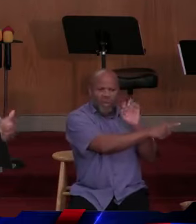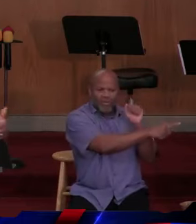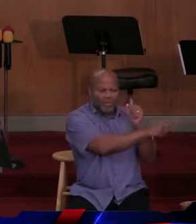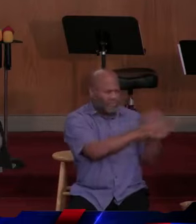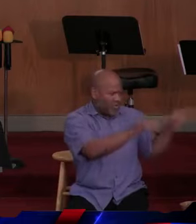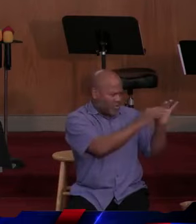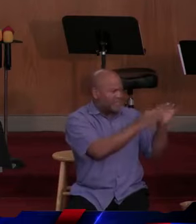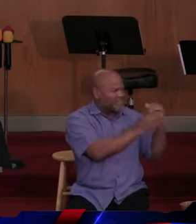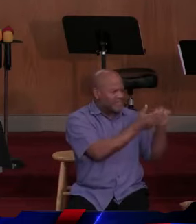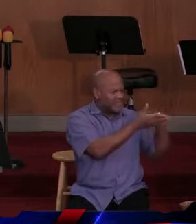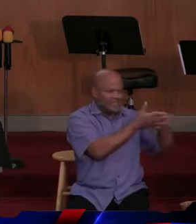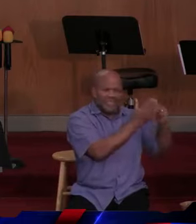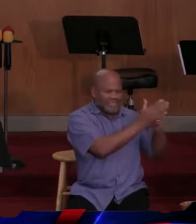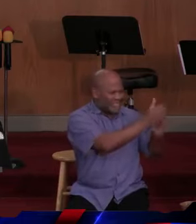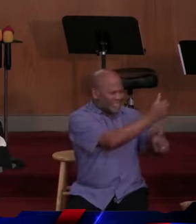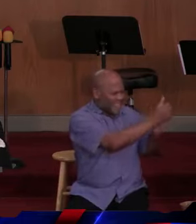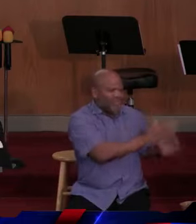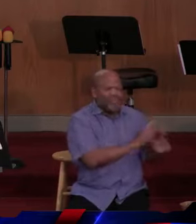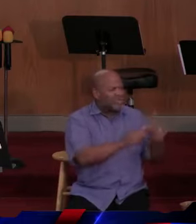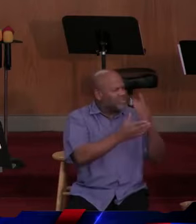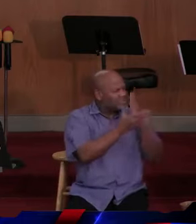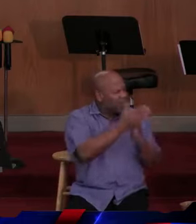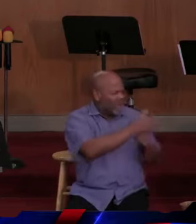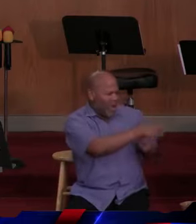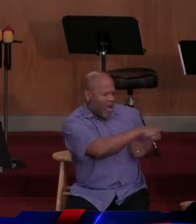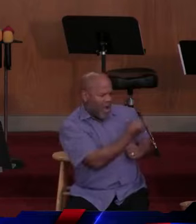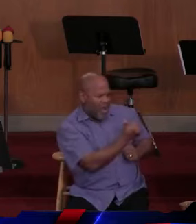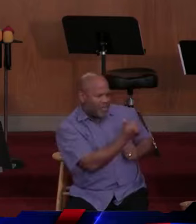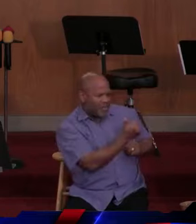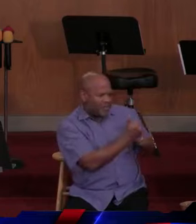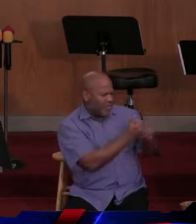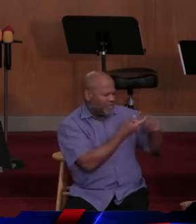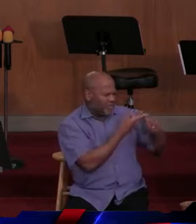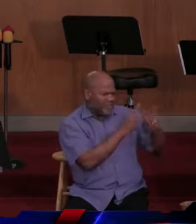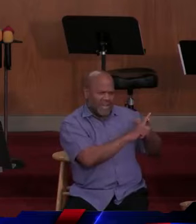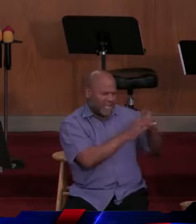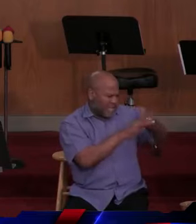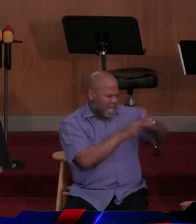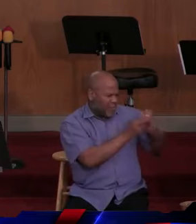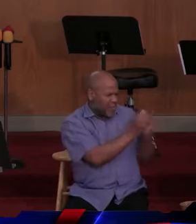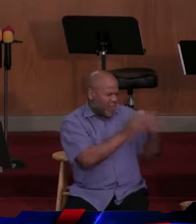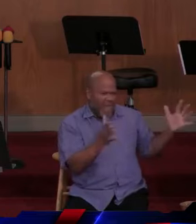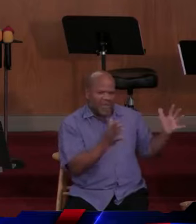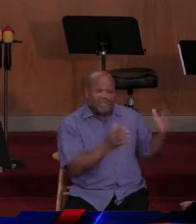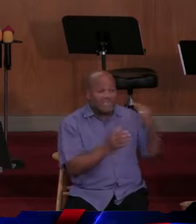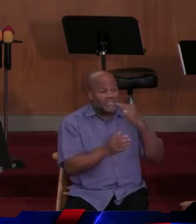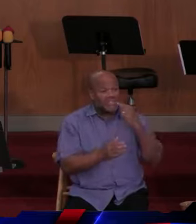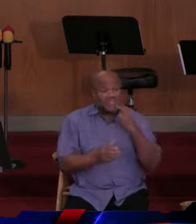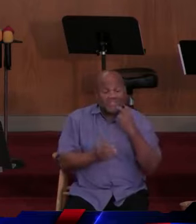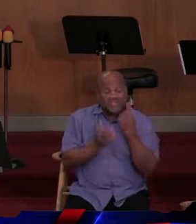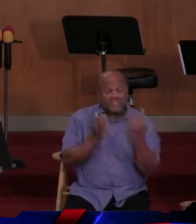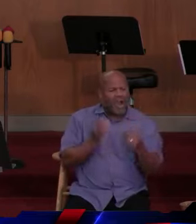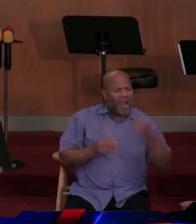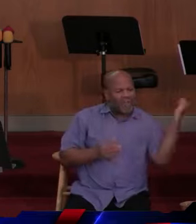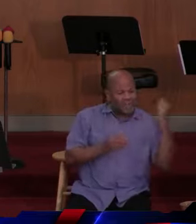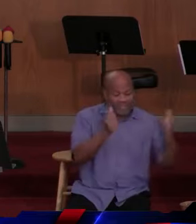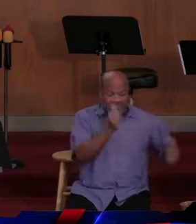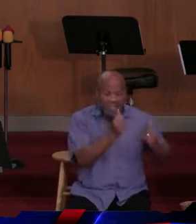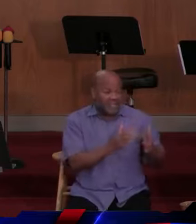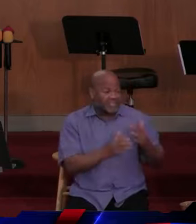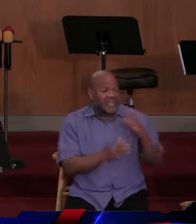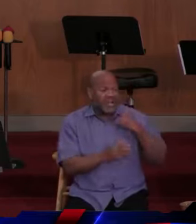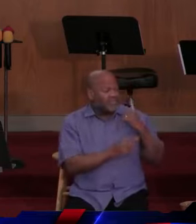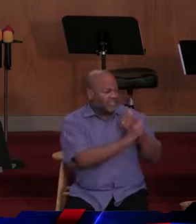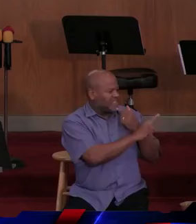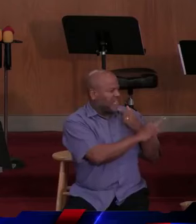was a disciple. But some argue who was this nameless friend. Some say it was another disciple. Some say it was